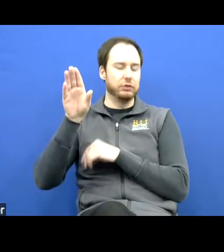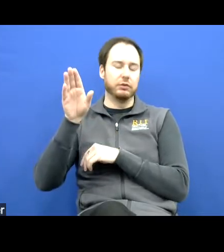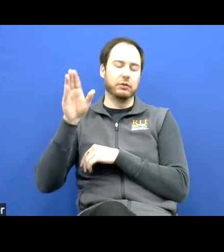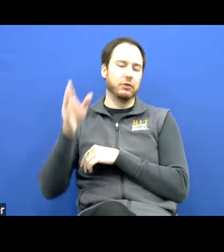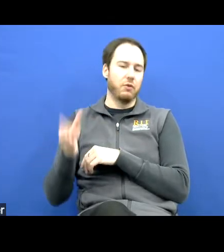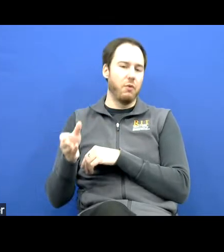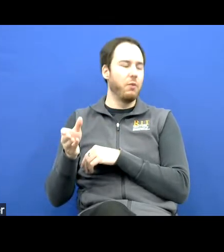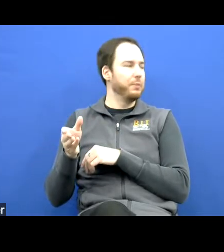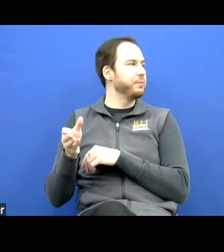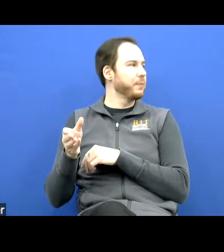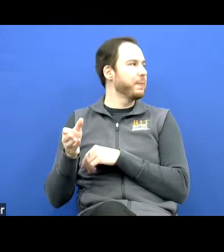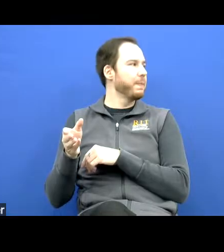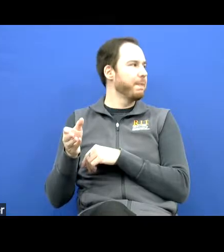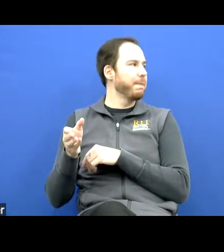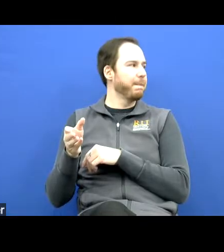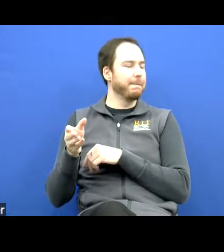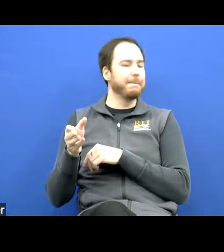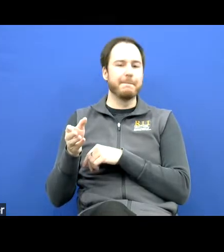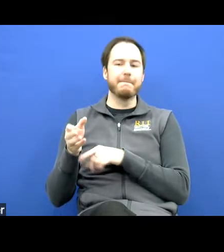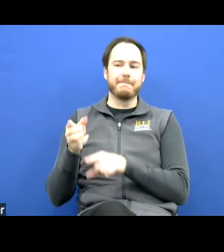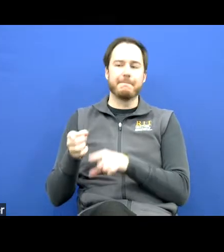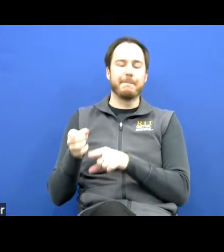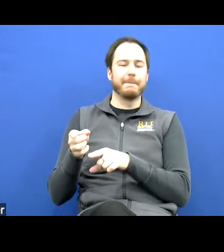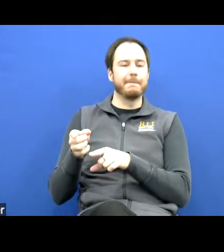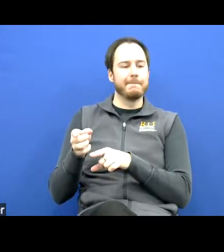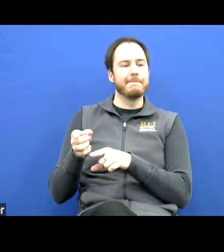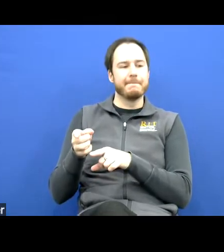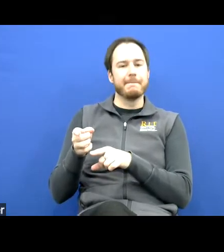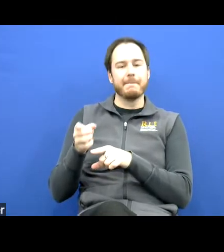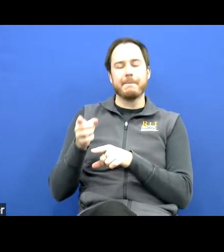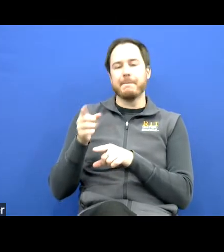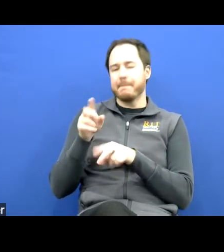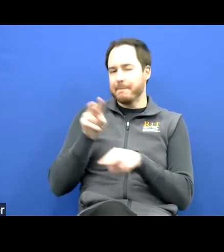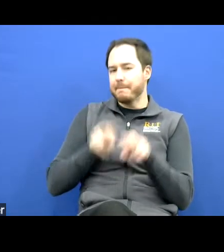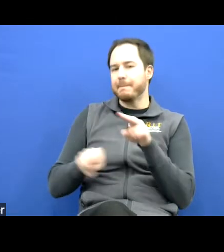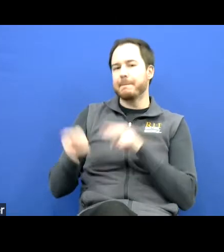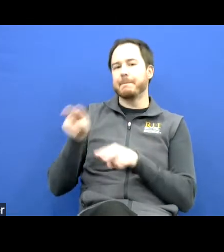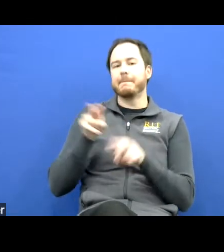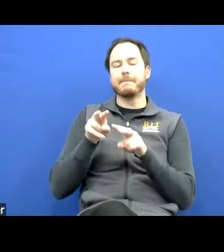So this is, you know, one of the things they look at.